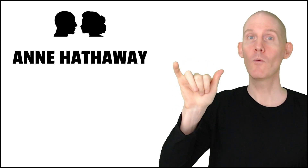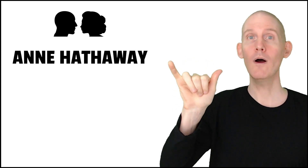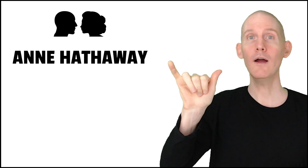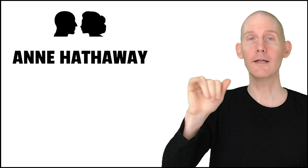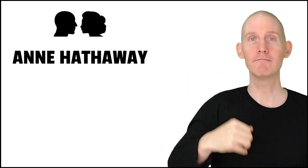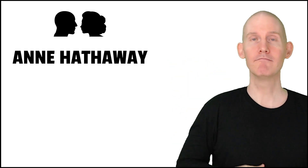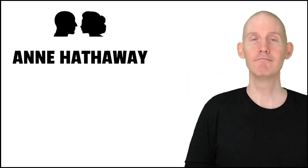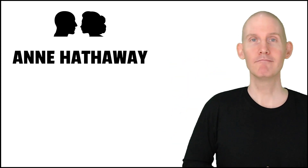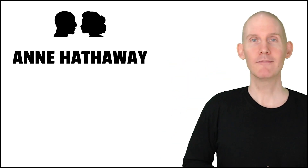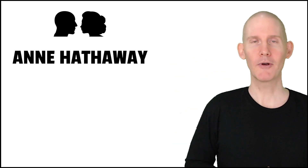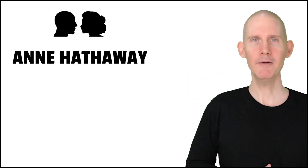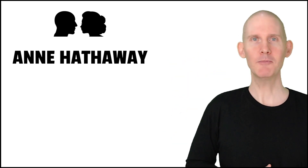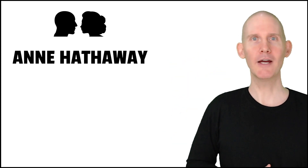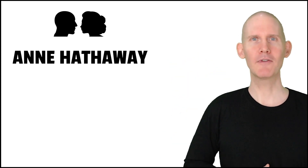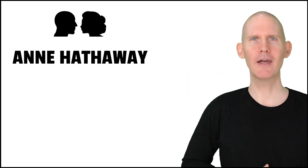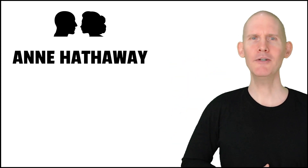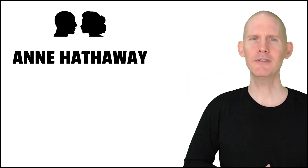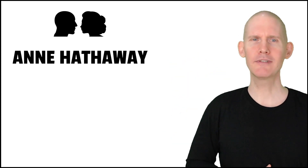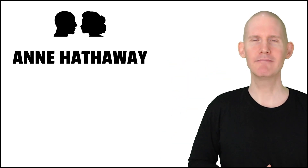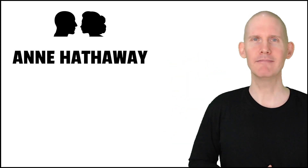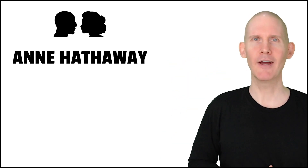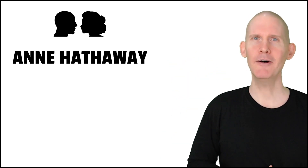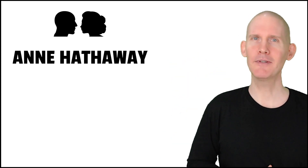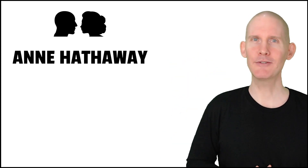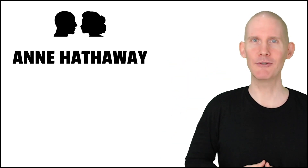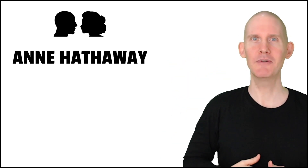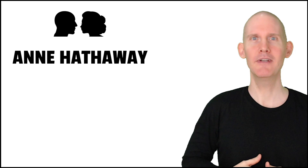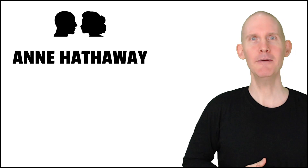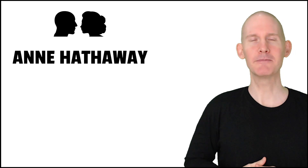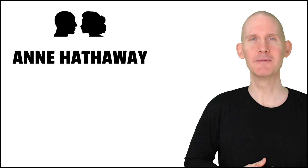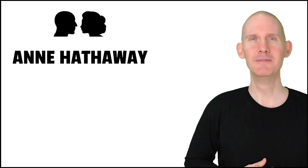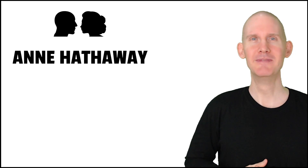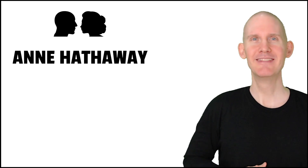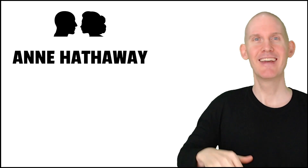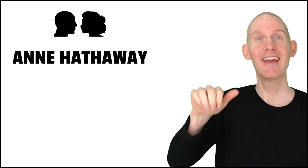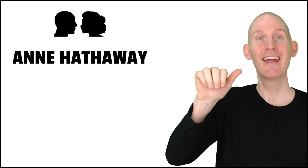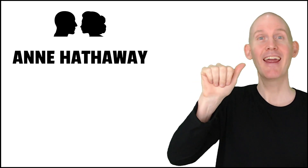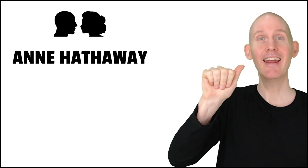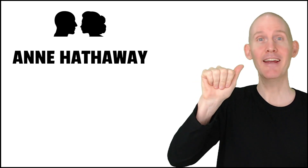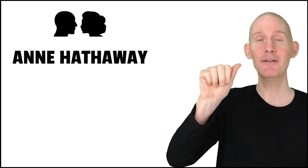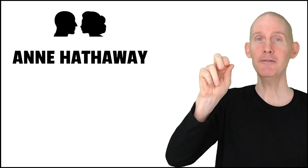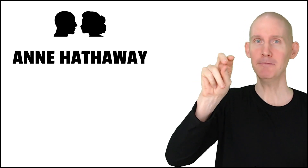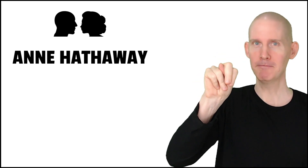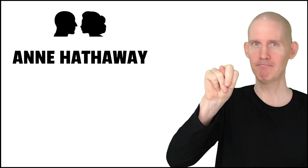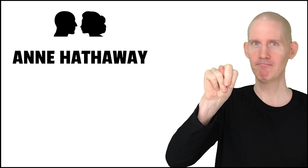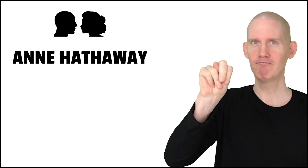Y. Okay, we have the letters. Now let's do the name. Anne